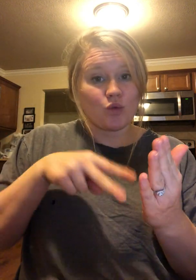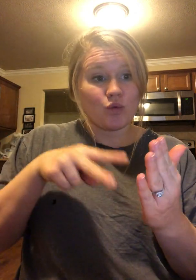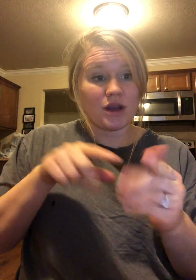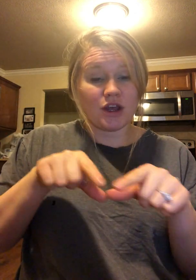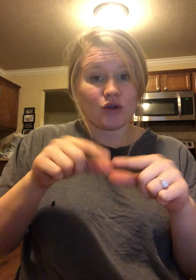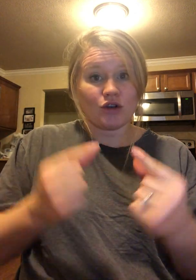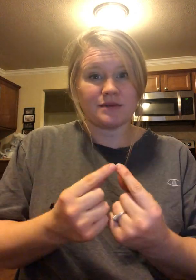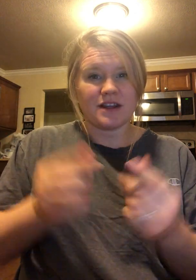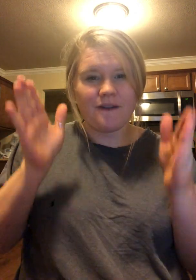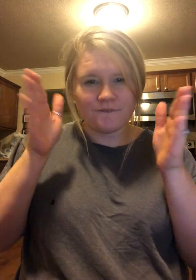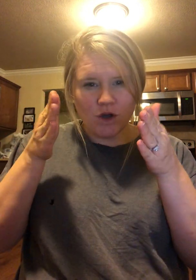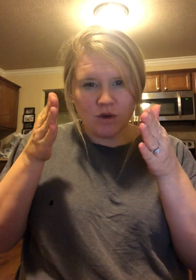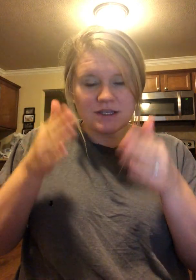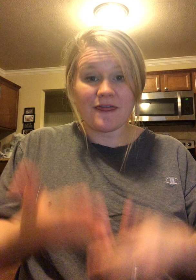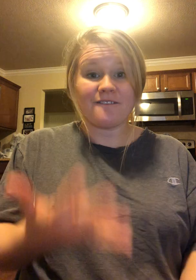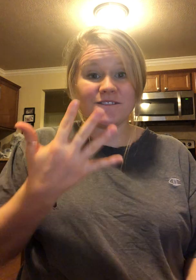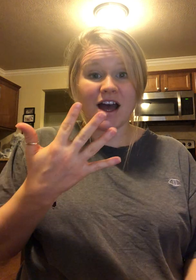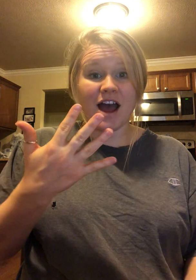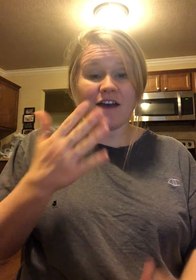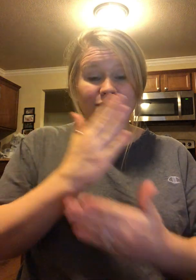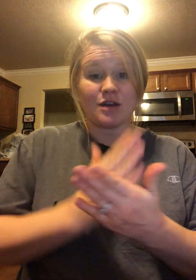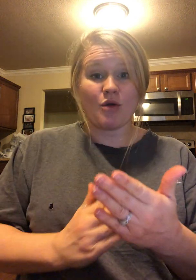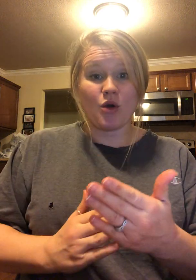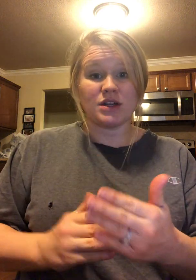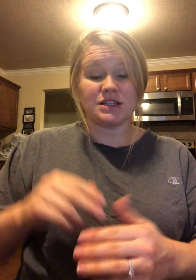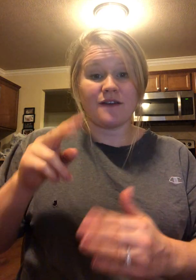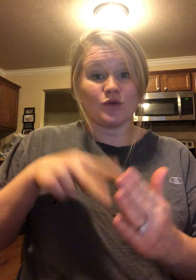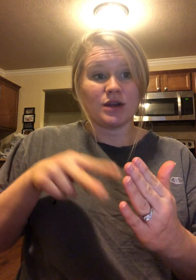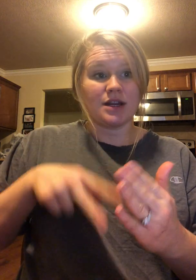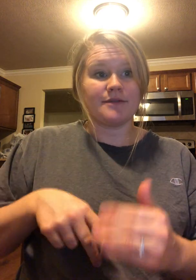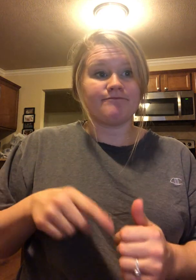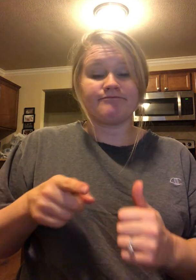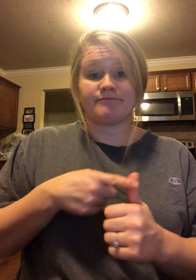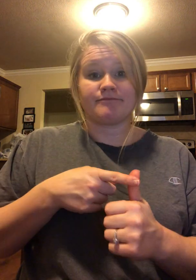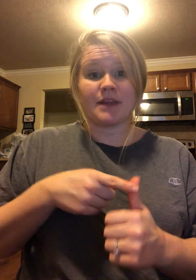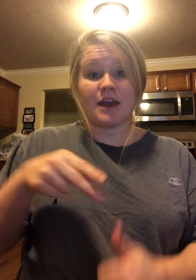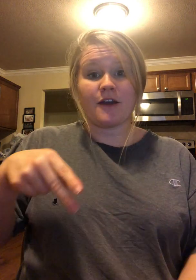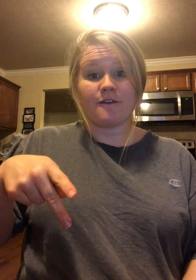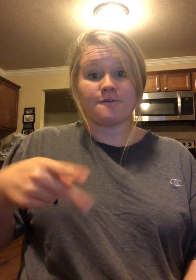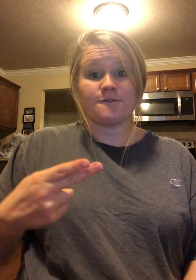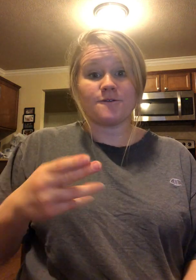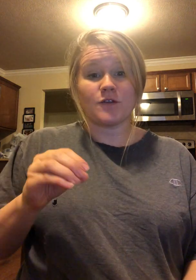on the 5 components of reading: phonemic awareness,